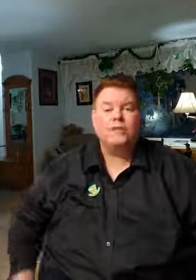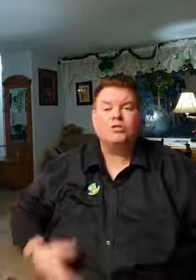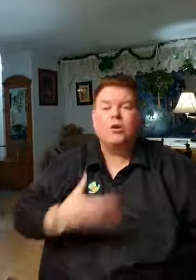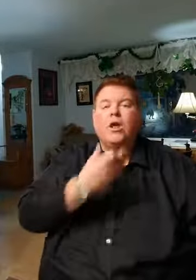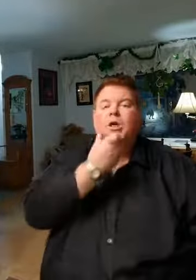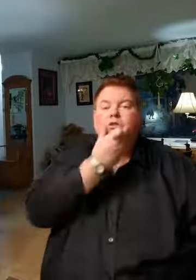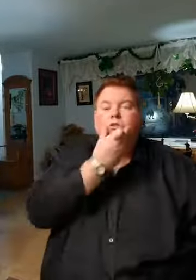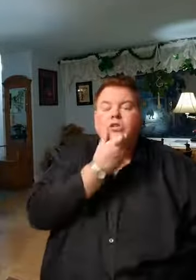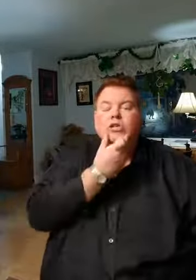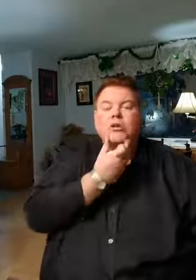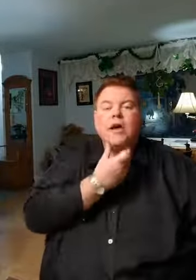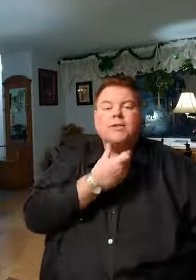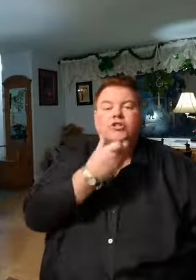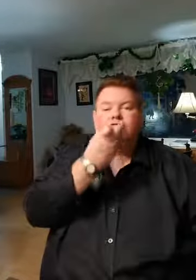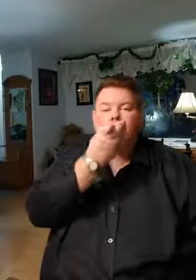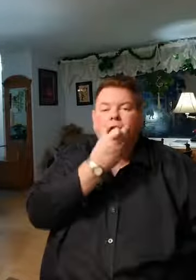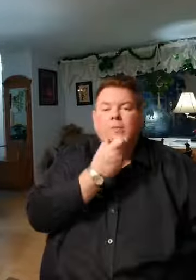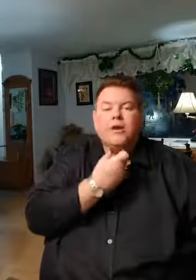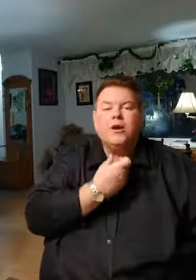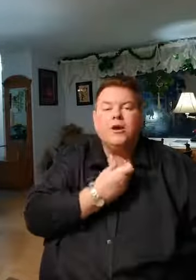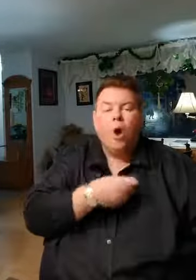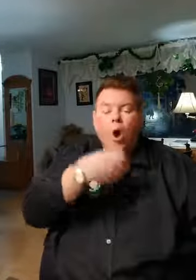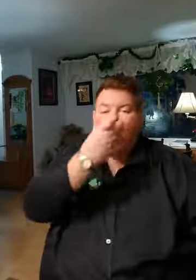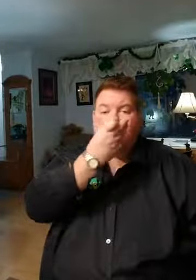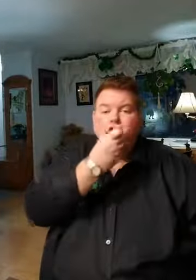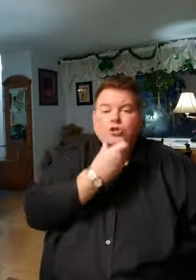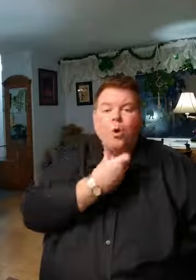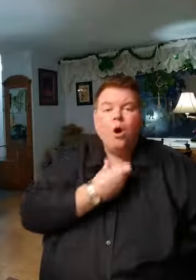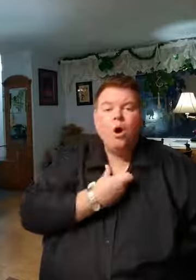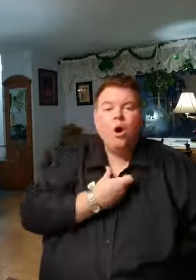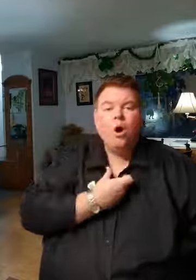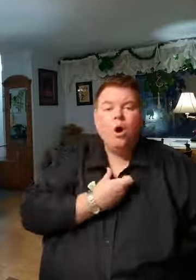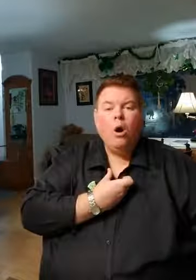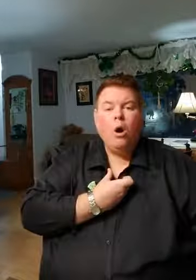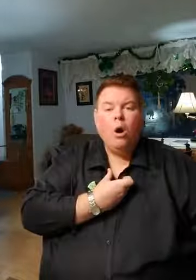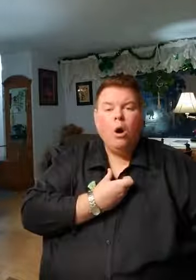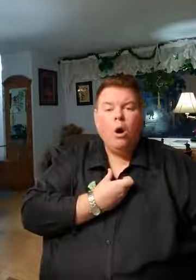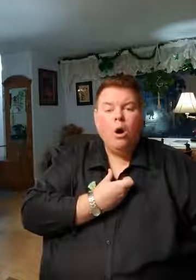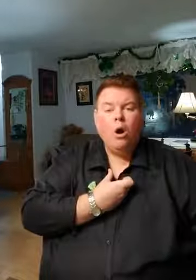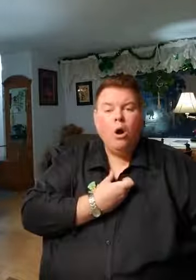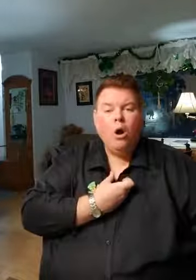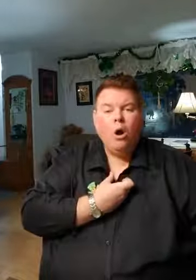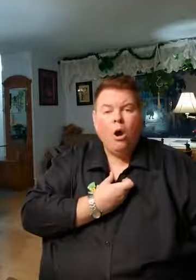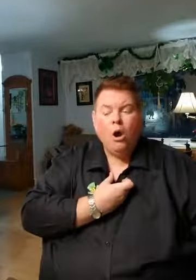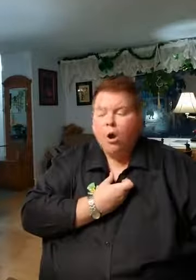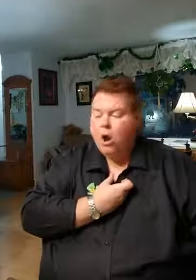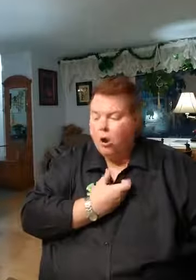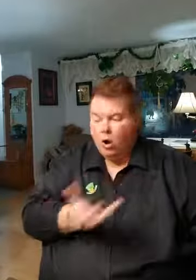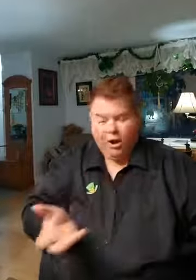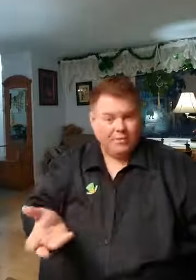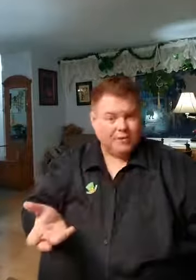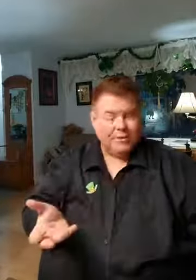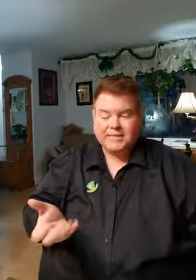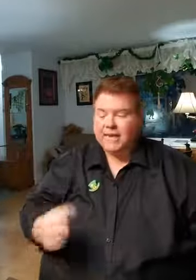one. So we're just going to kind of stroke our beard. Shoy Yoy Yoy Yoy Yoy Yoy Yoy Yoy. That's basically how it